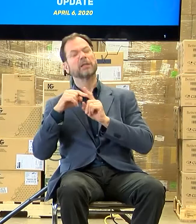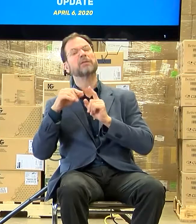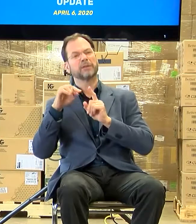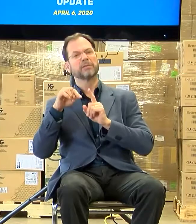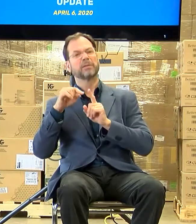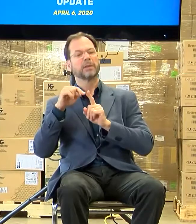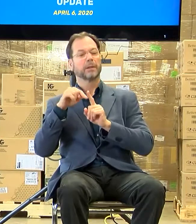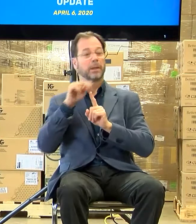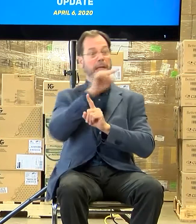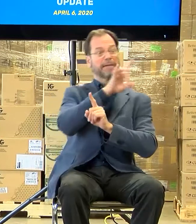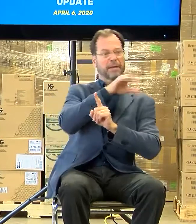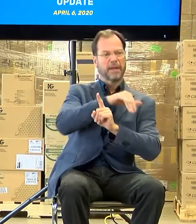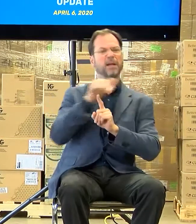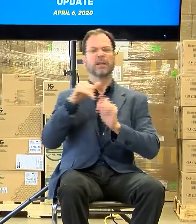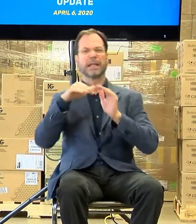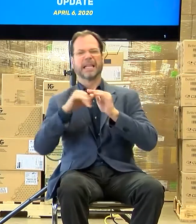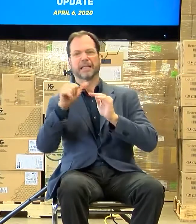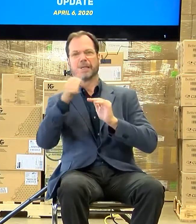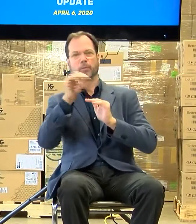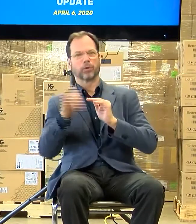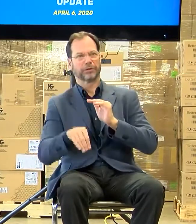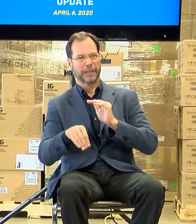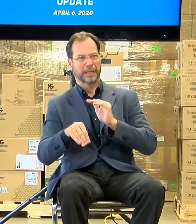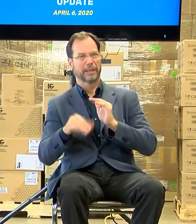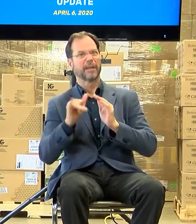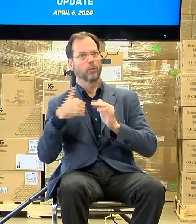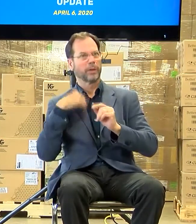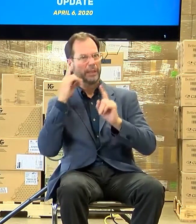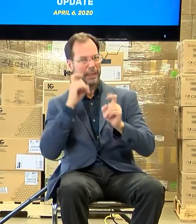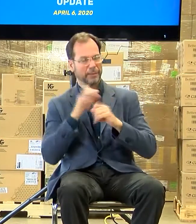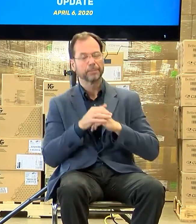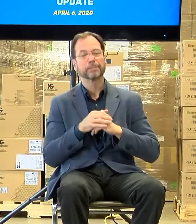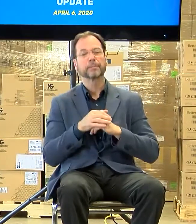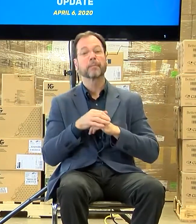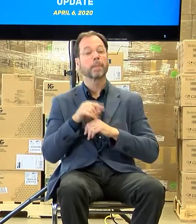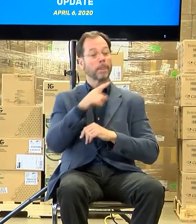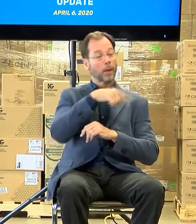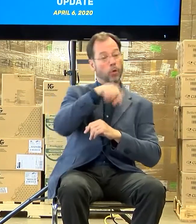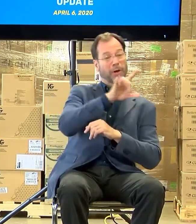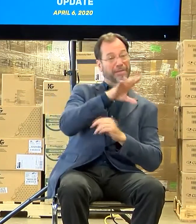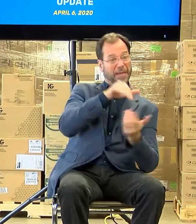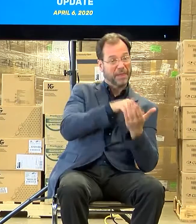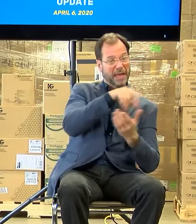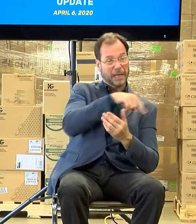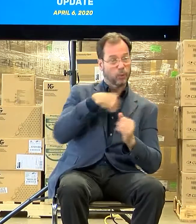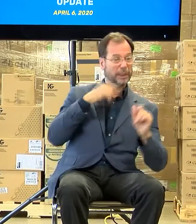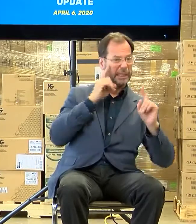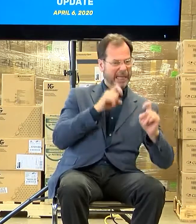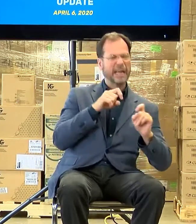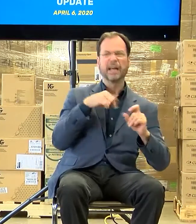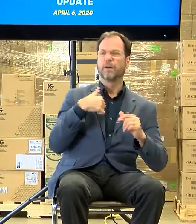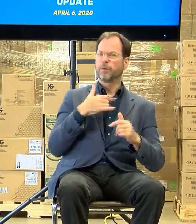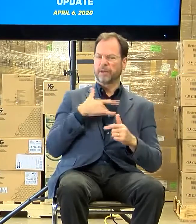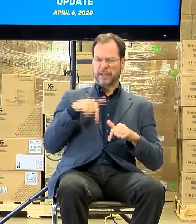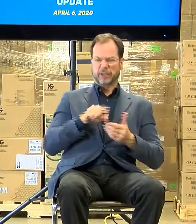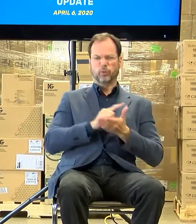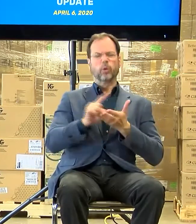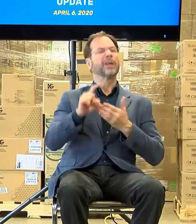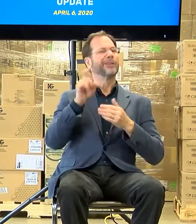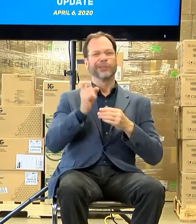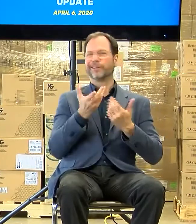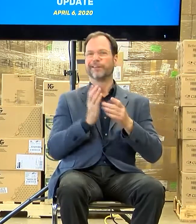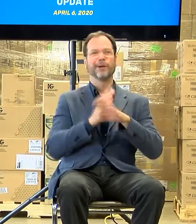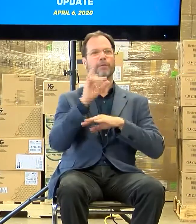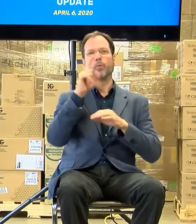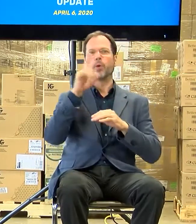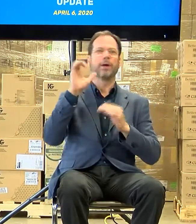10% of everyone who is tested. By the way, of the people who are tested, we should easily this week exceed